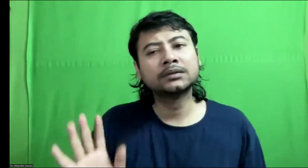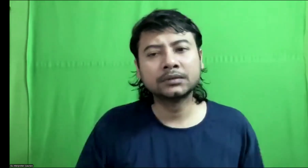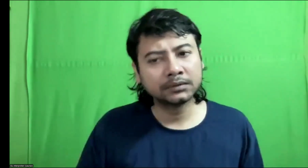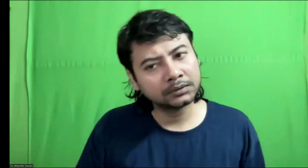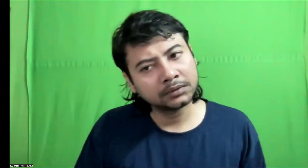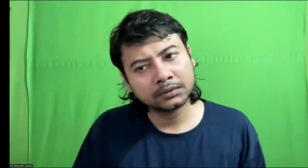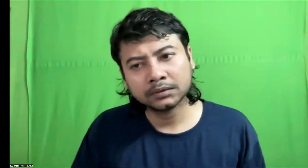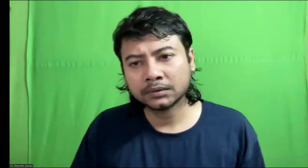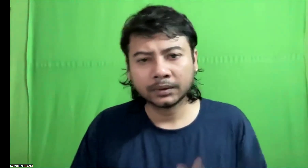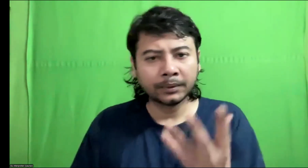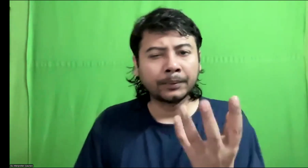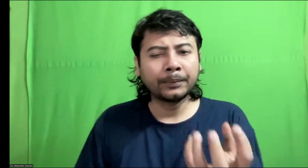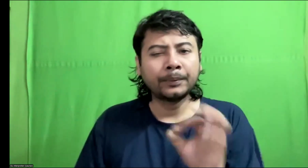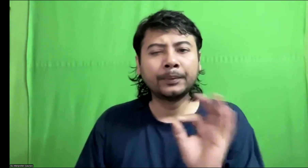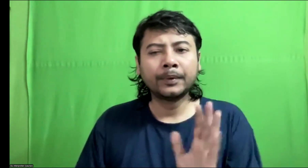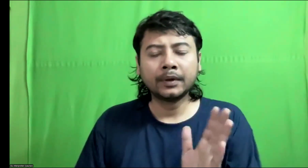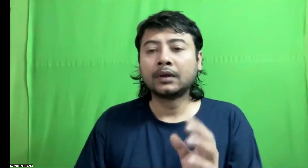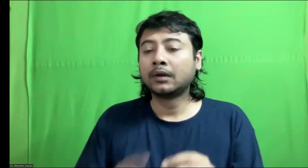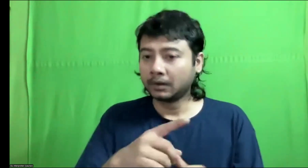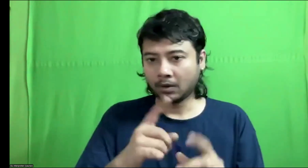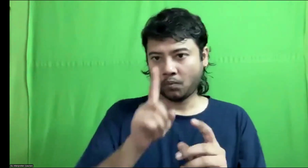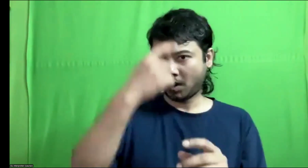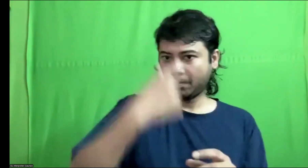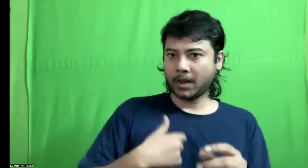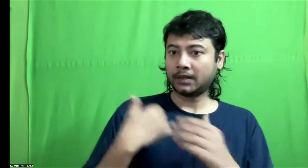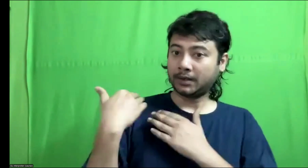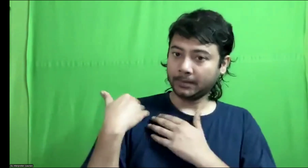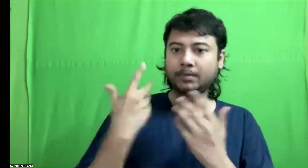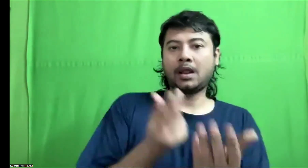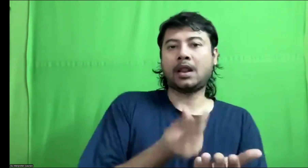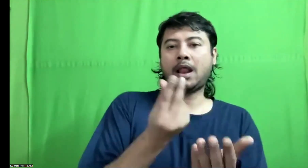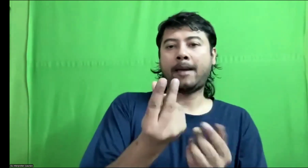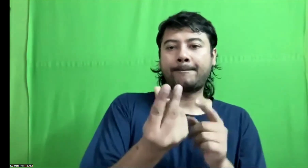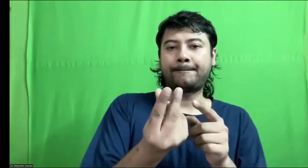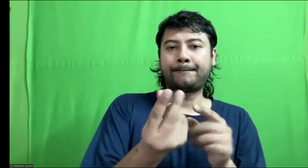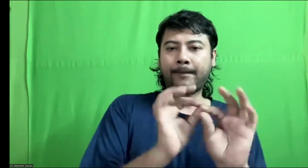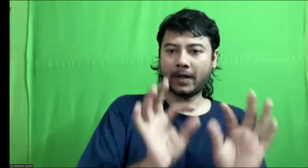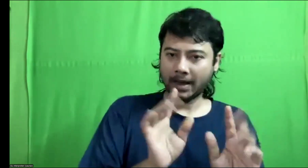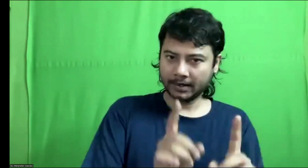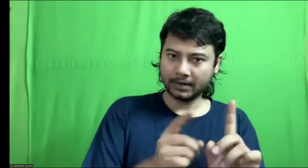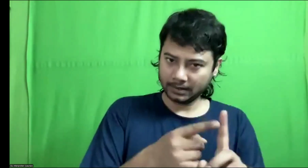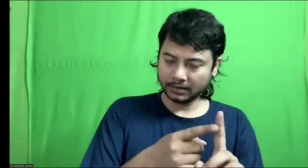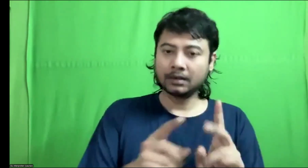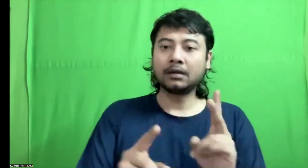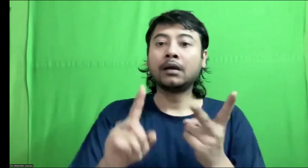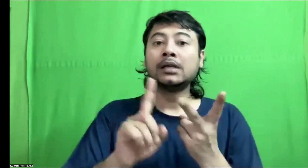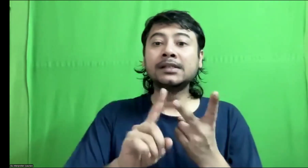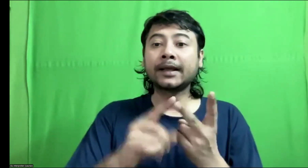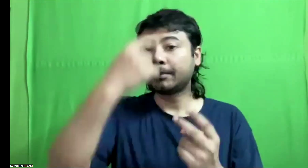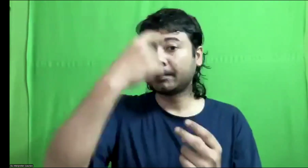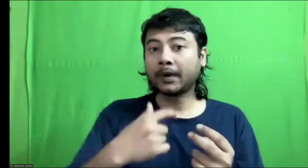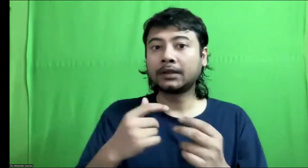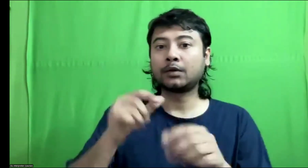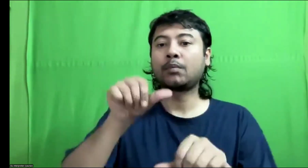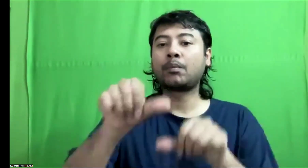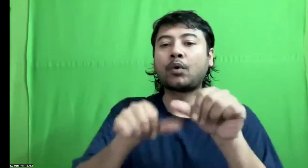do clockwise 7 times. They can just offer the lamp. No need to tell them 4-3-2 procedure